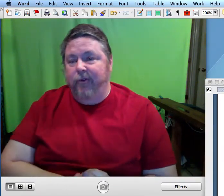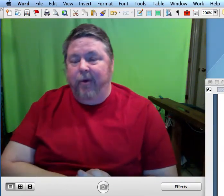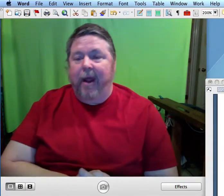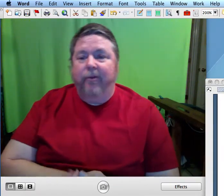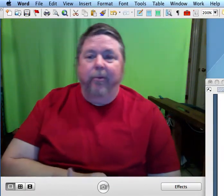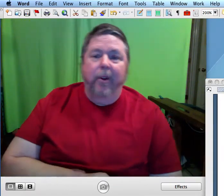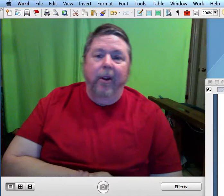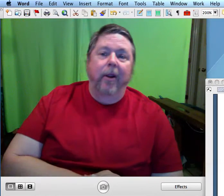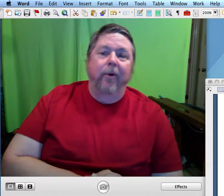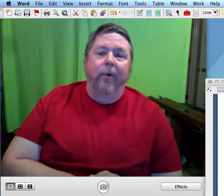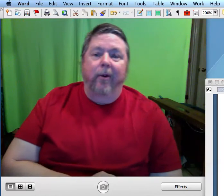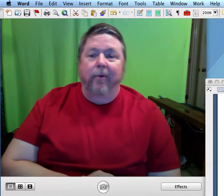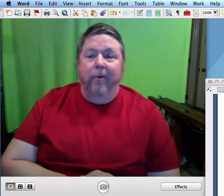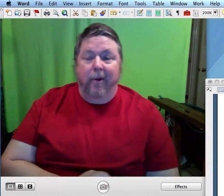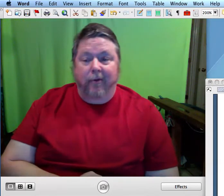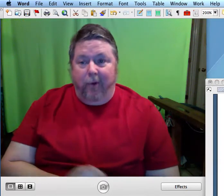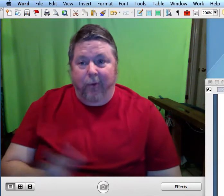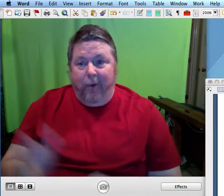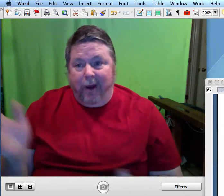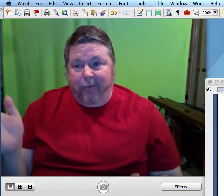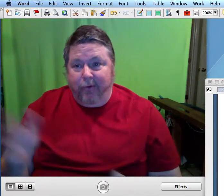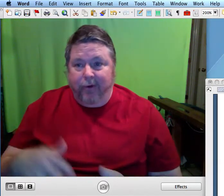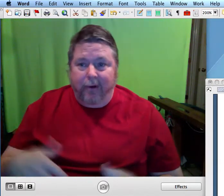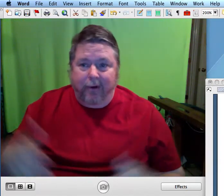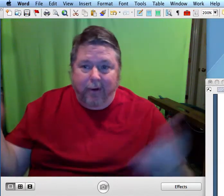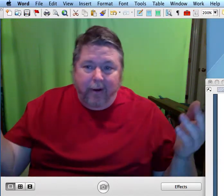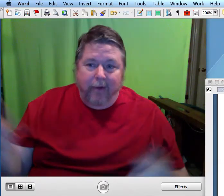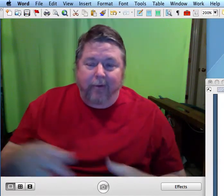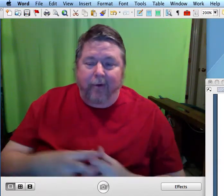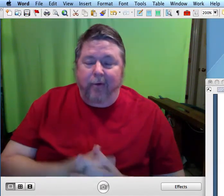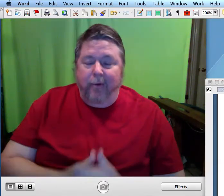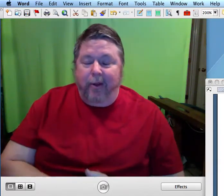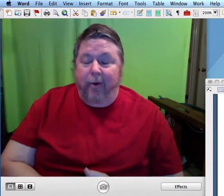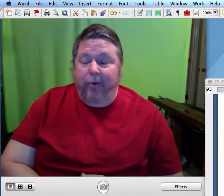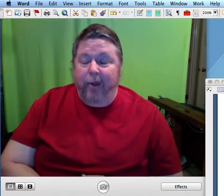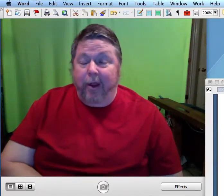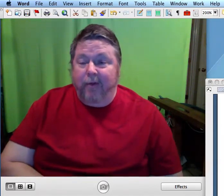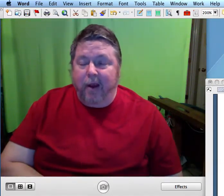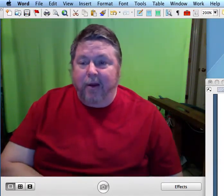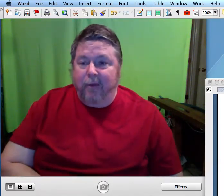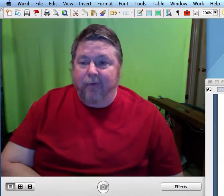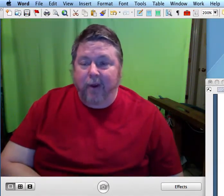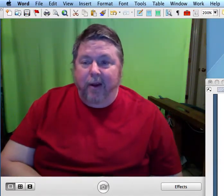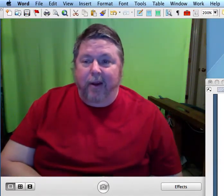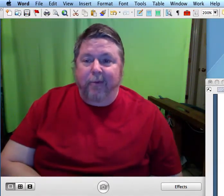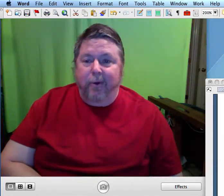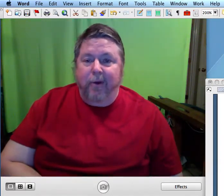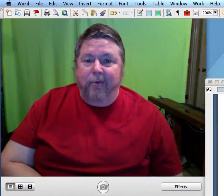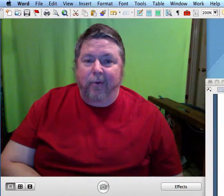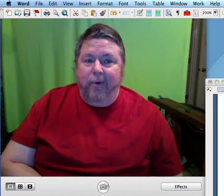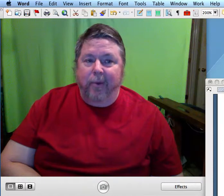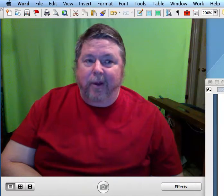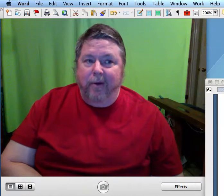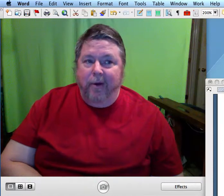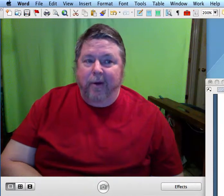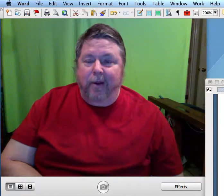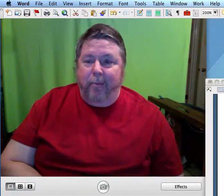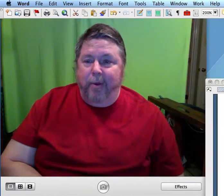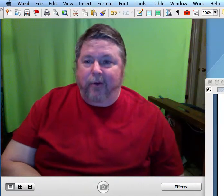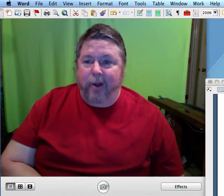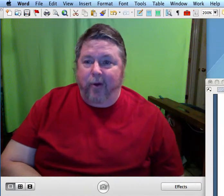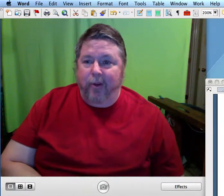educational classroom where it's only one deaf person, and to make the whole thing a consecutive experience would be